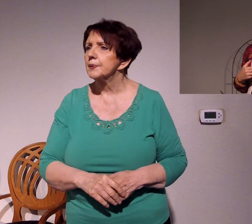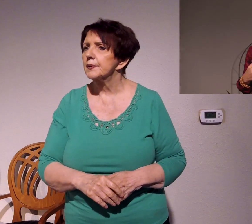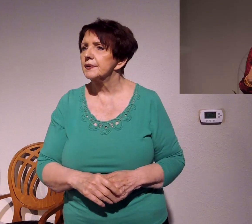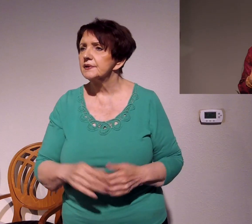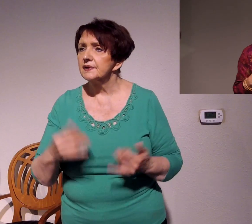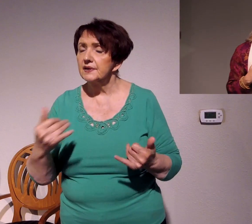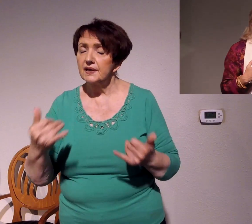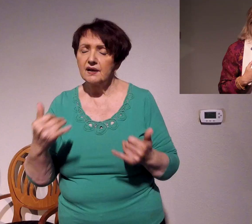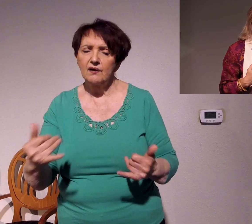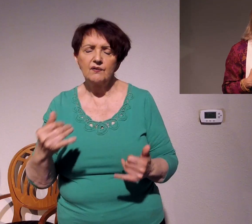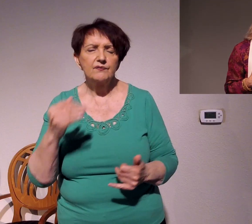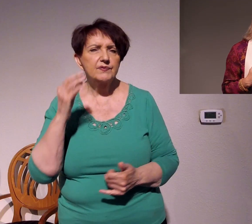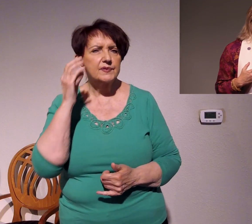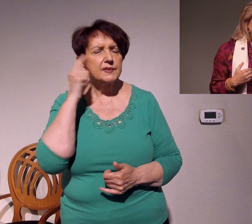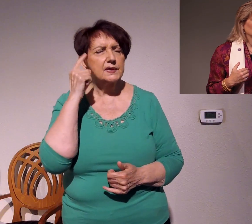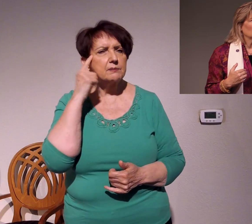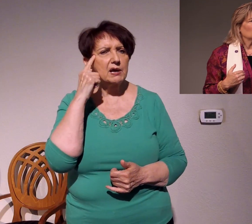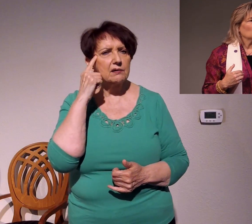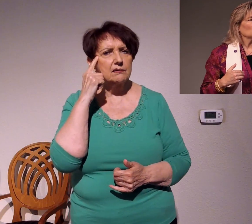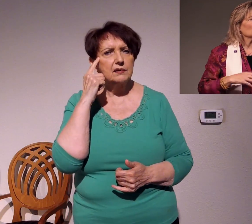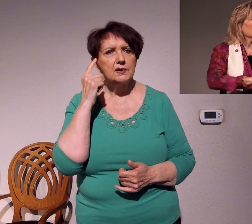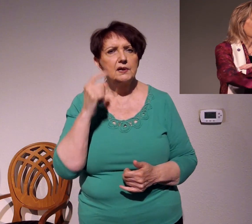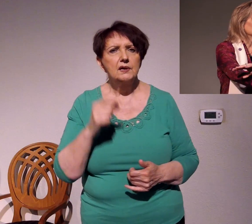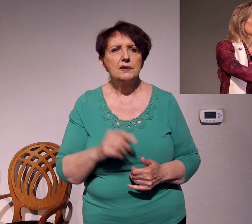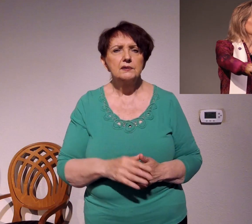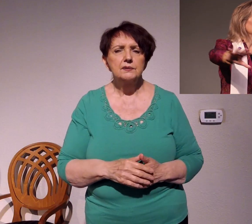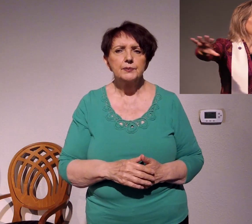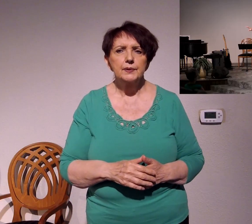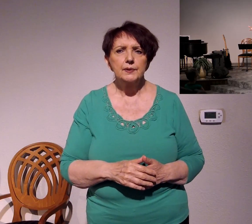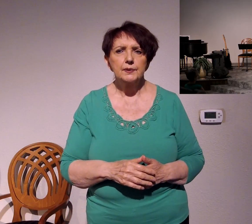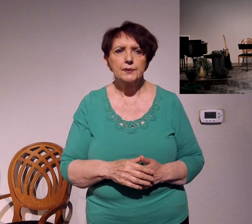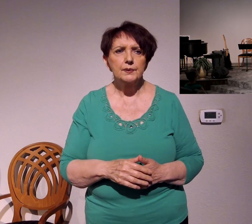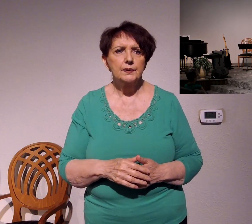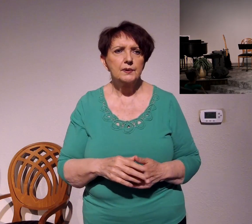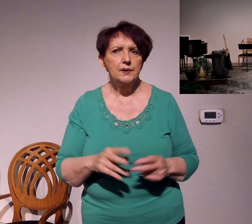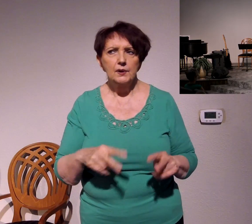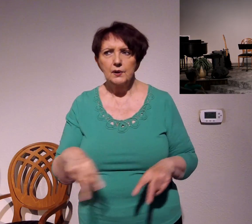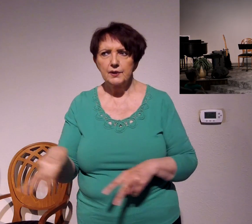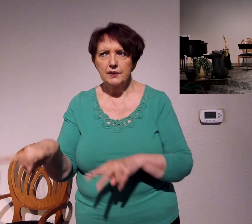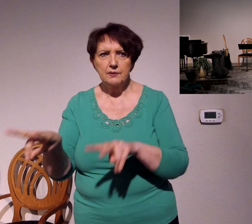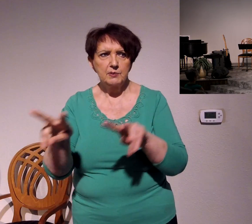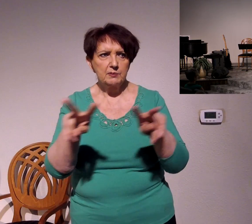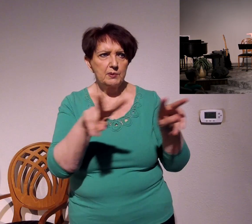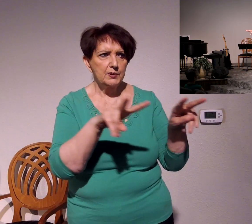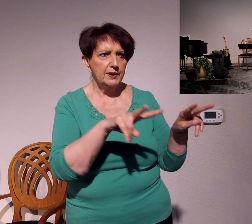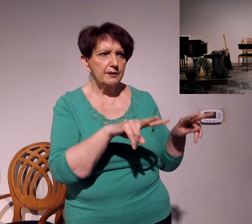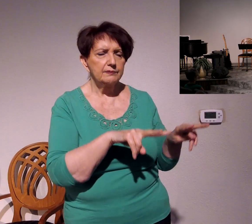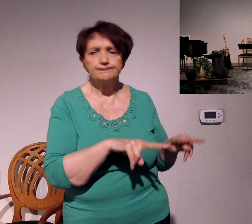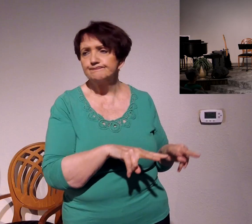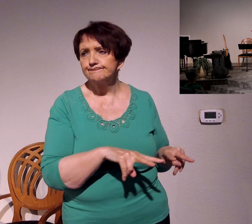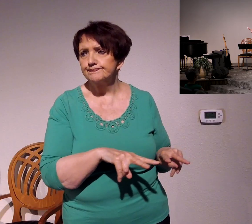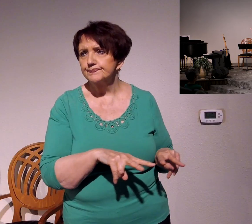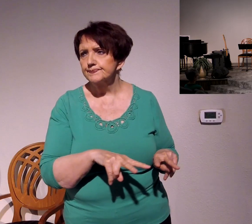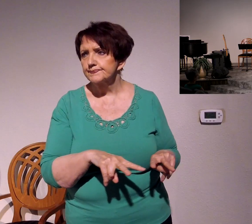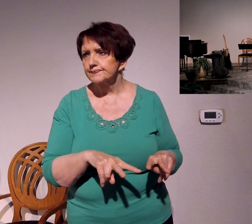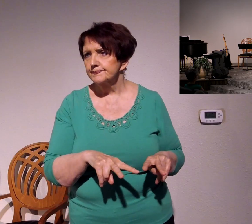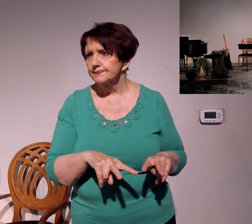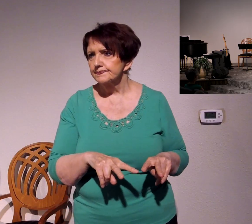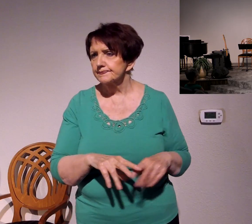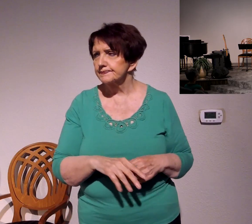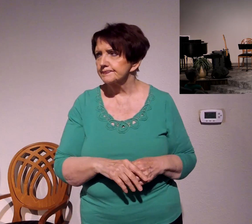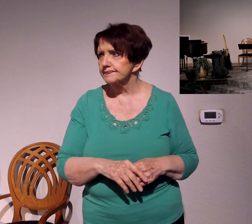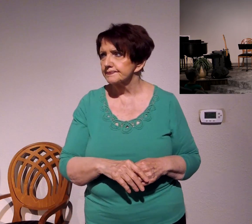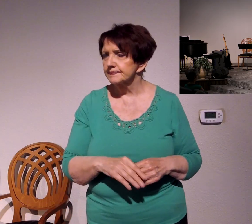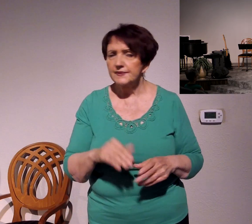now to think about, look at all the people that are in your